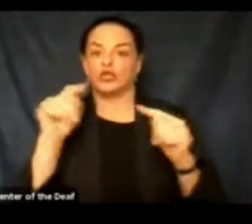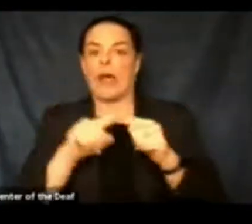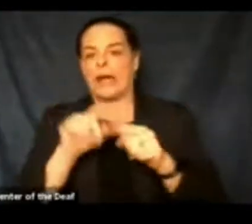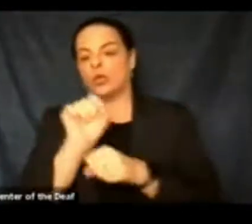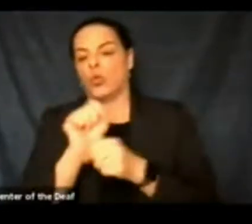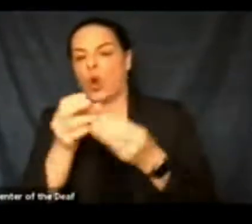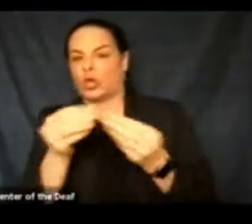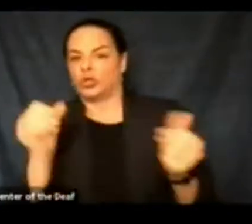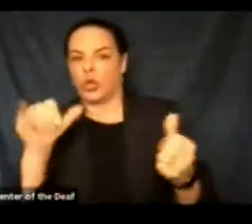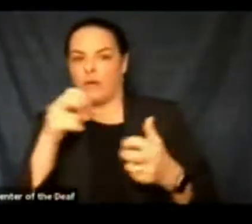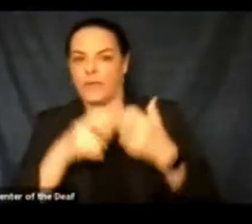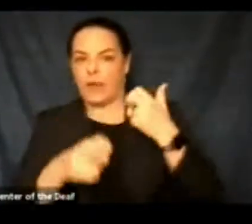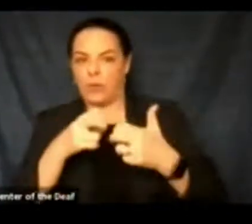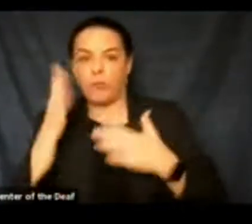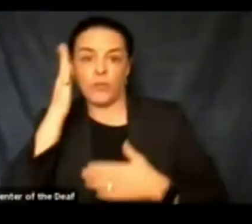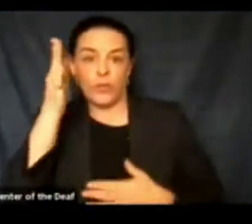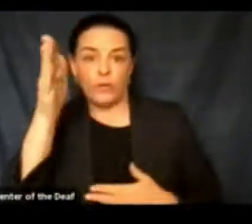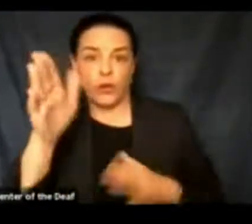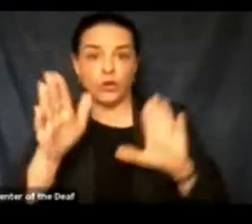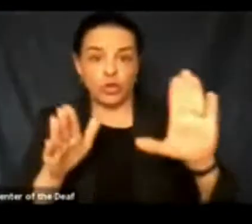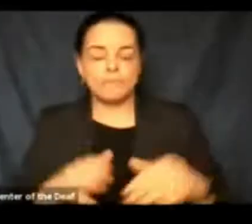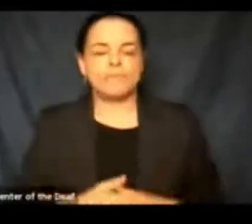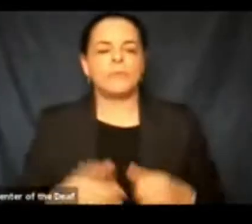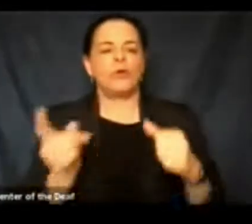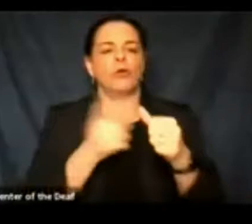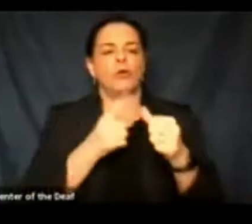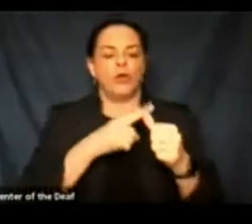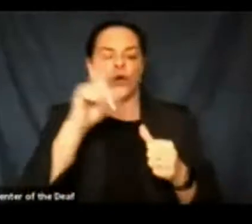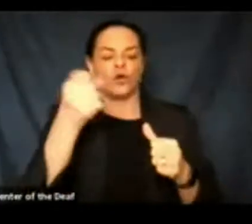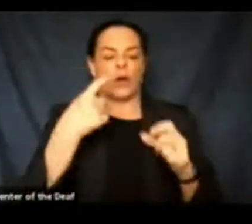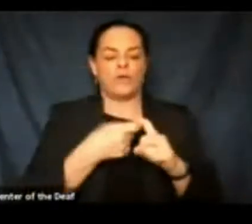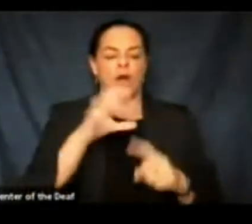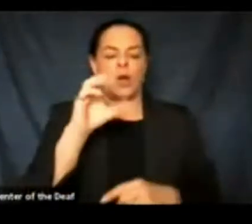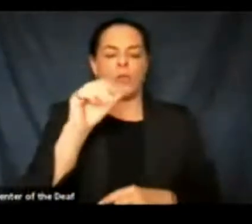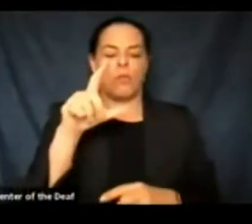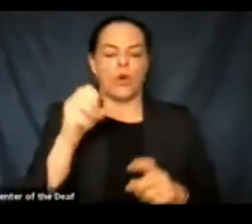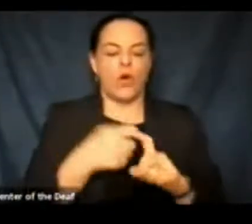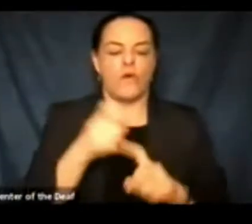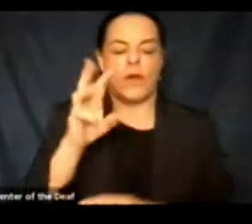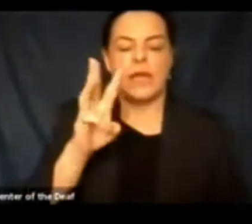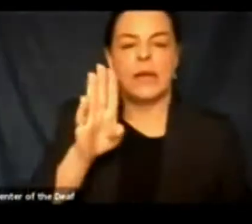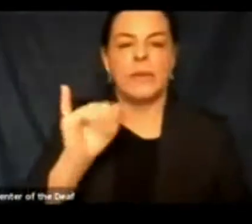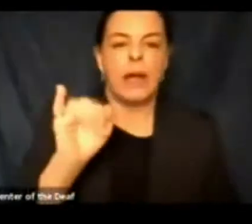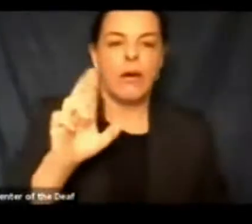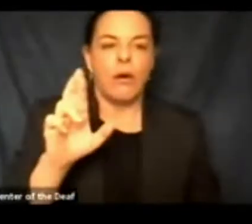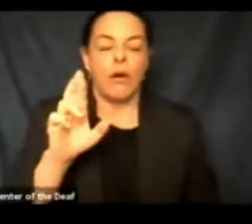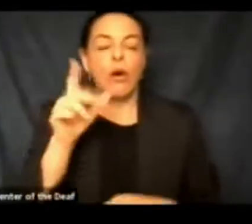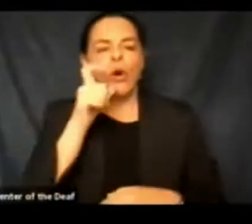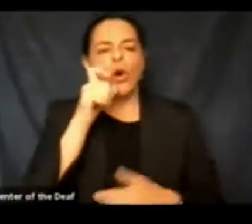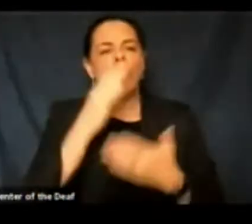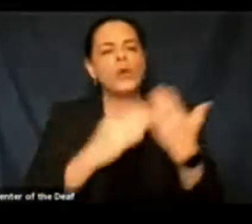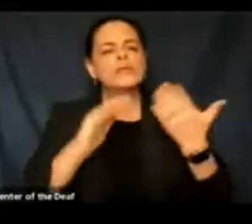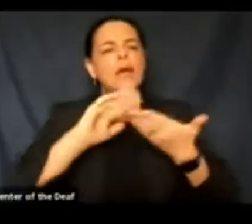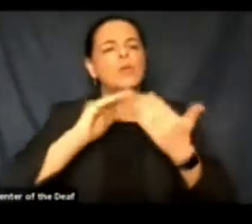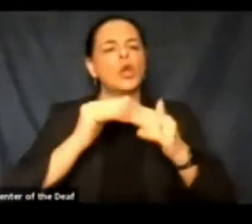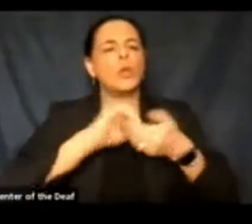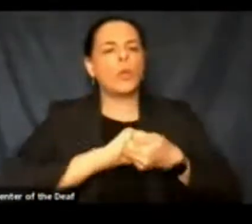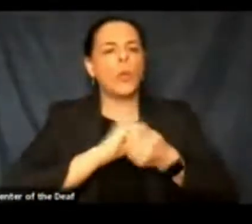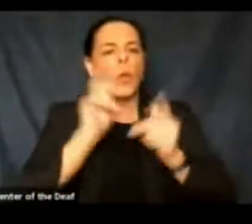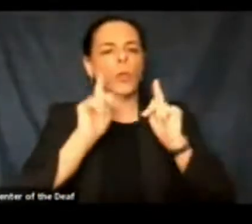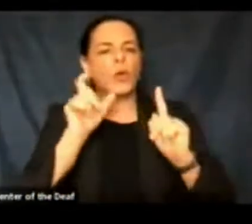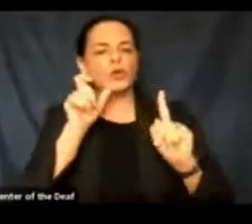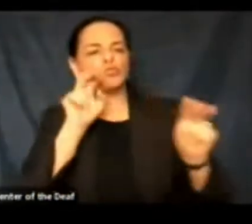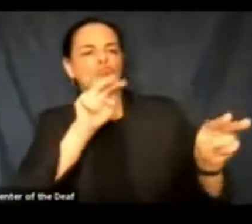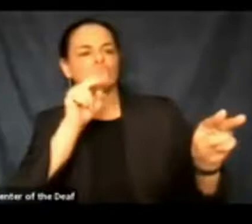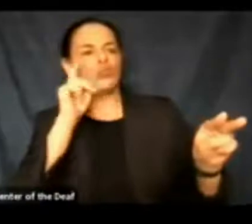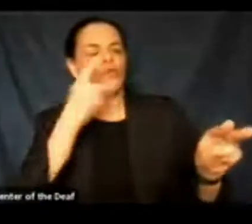The first question we have is from Cole with WBIR. who are some of the community partners people should look to